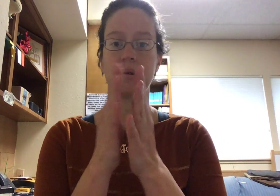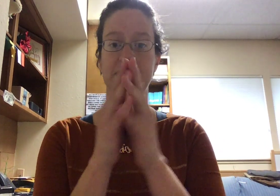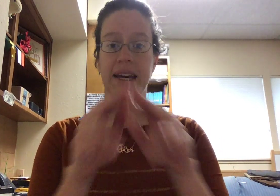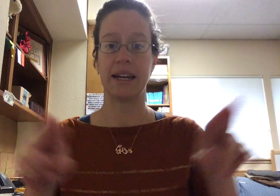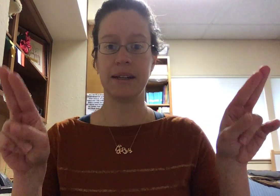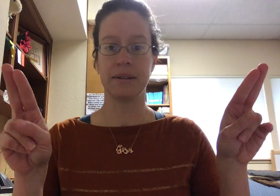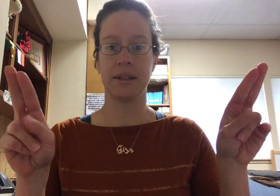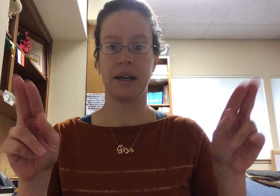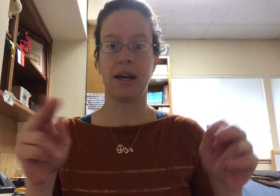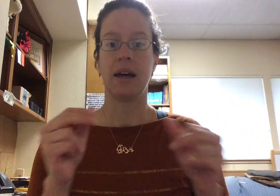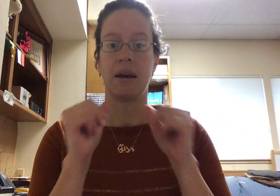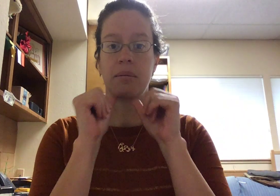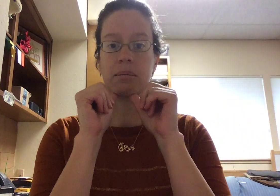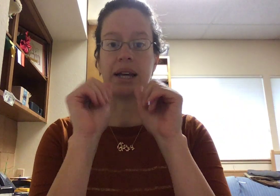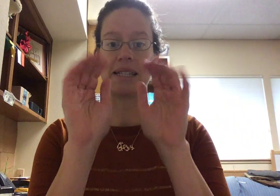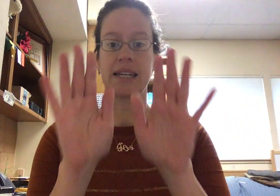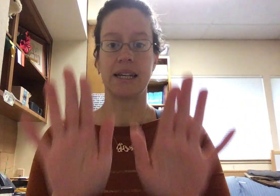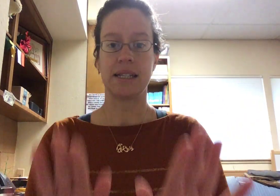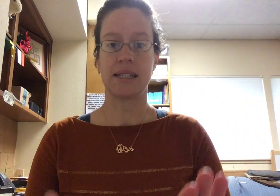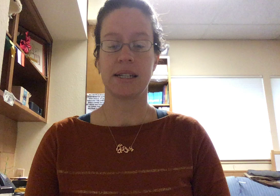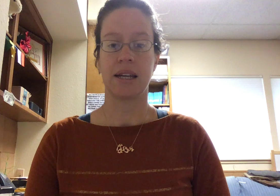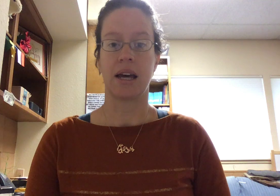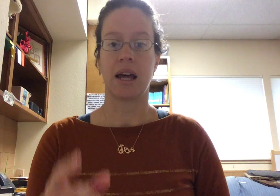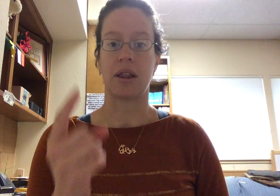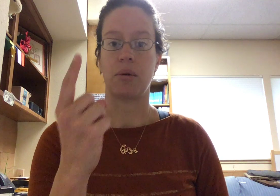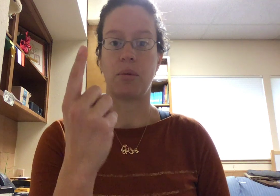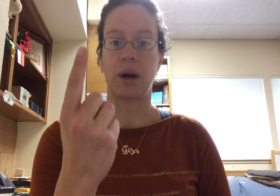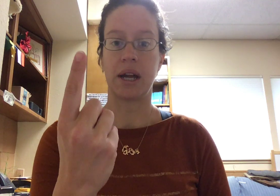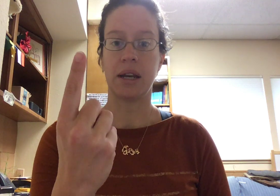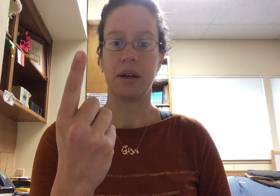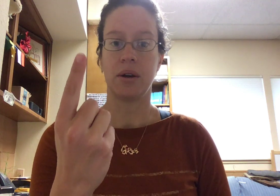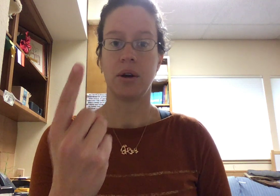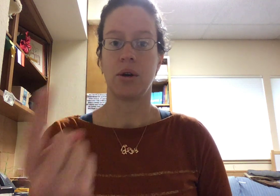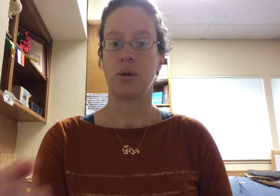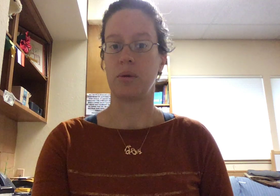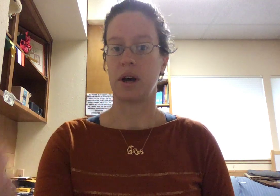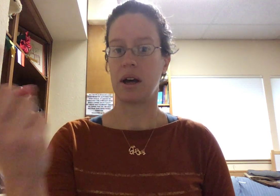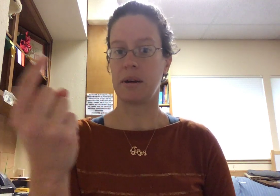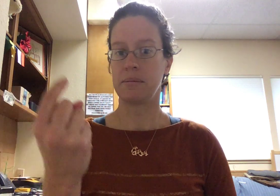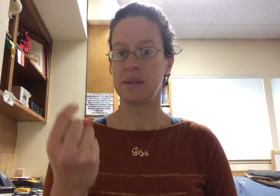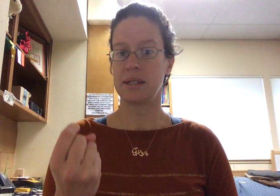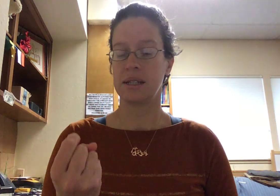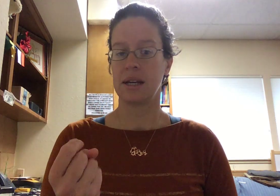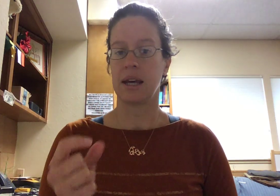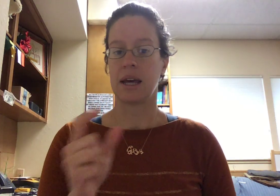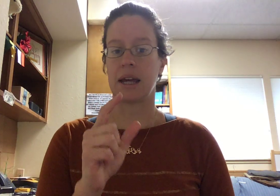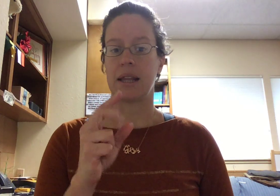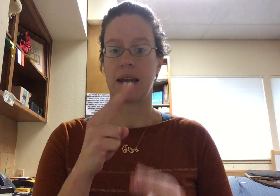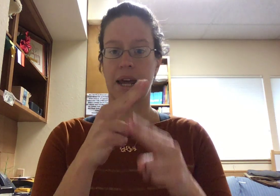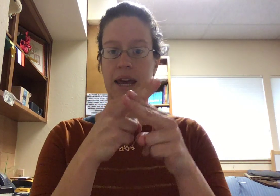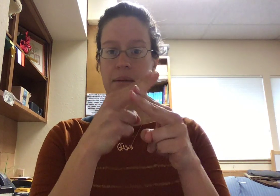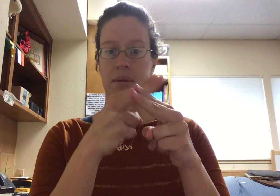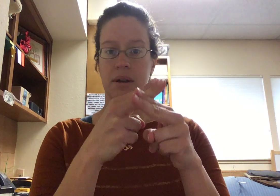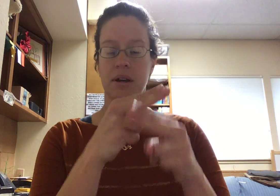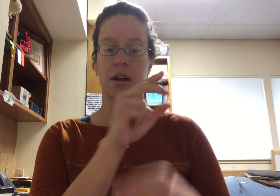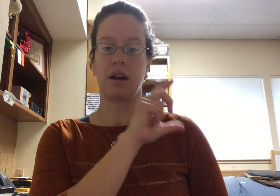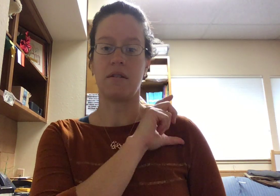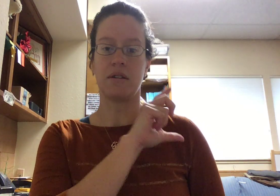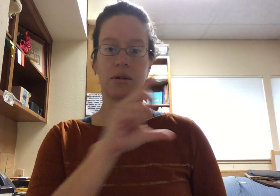Hosanna, blessings on the one who comes in the name of the